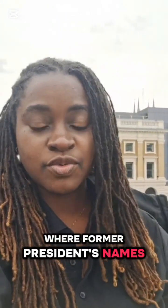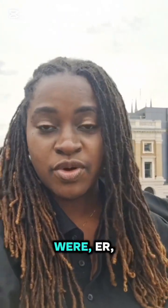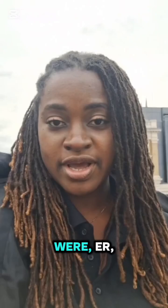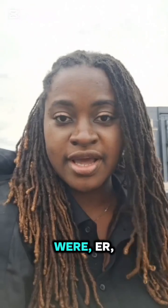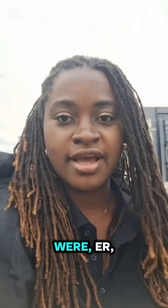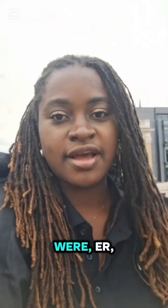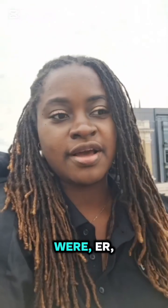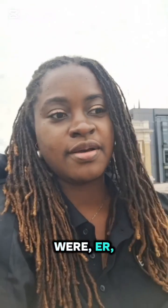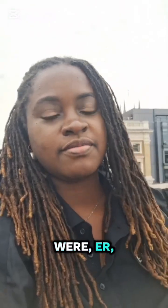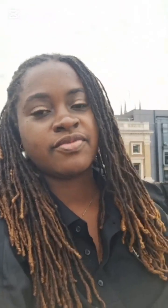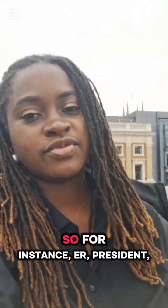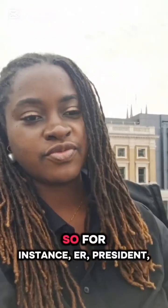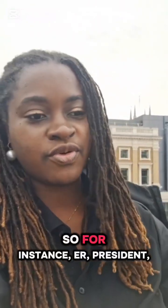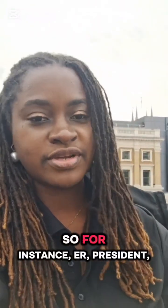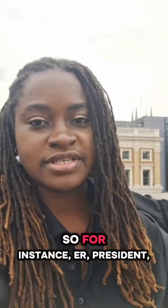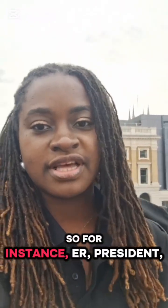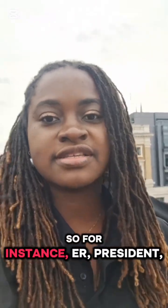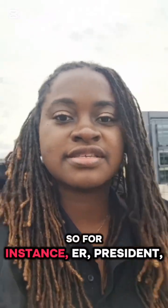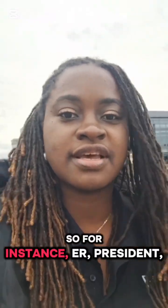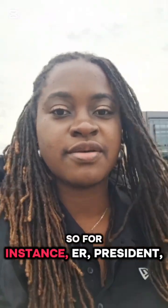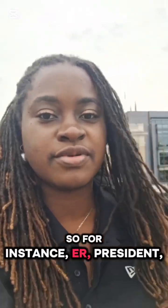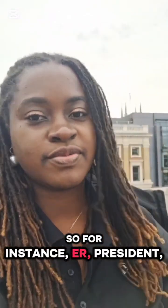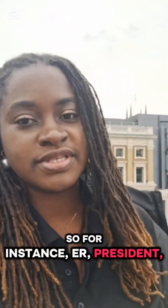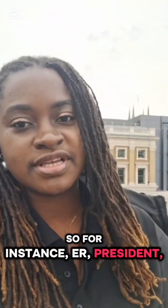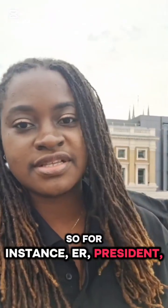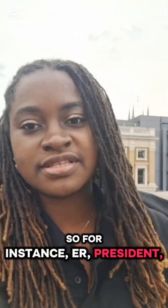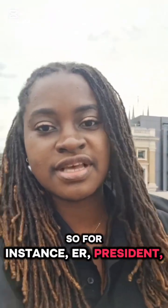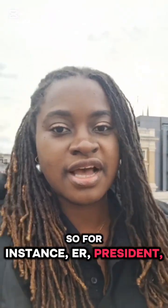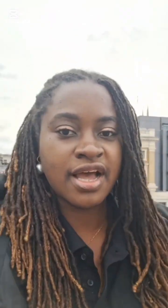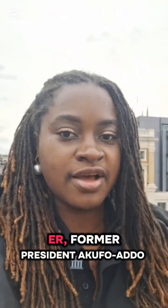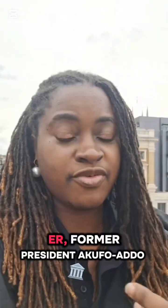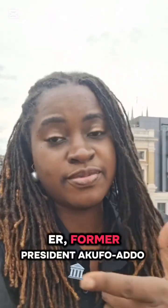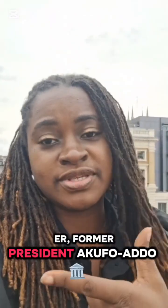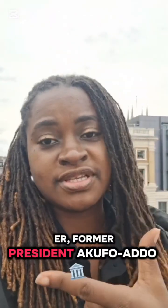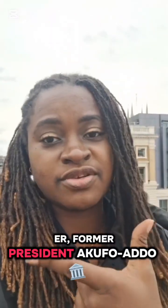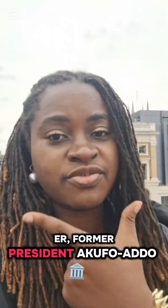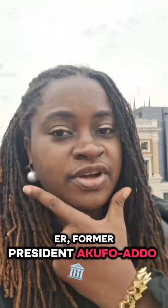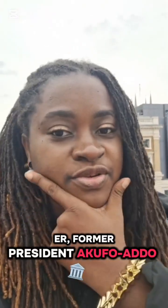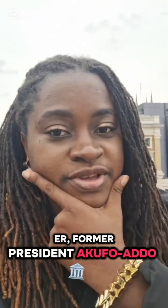were, so for instance, former President Akufo-Addo here,